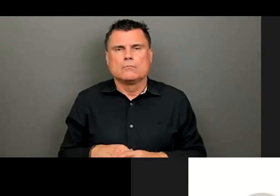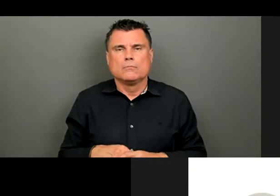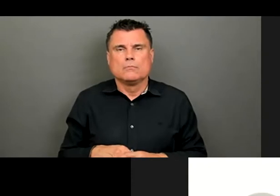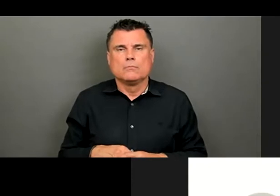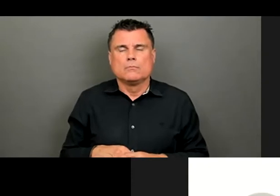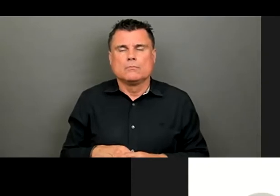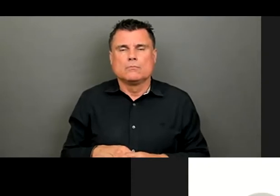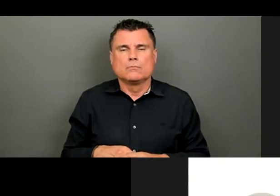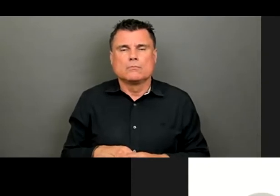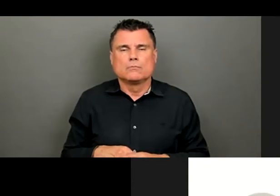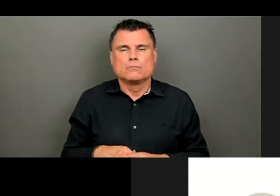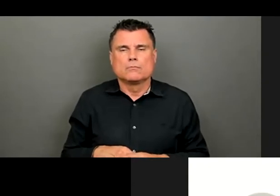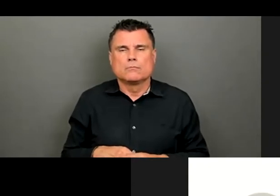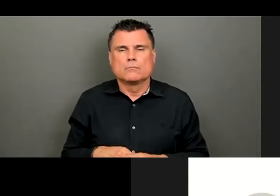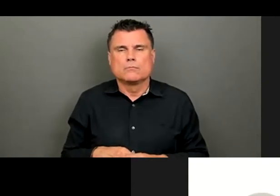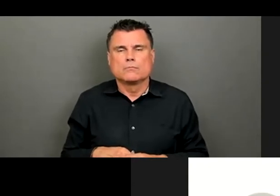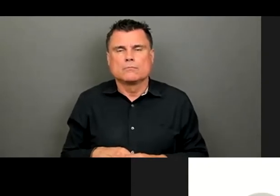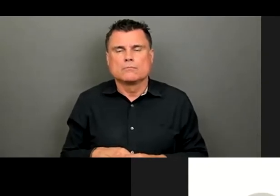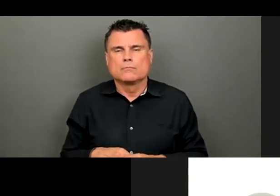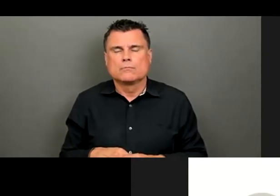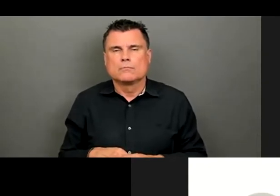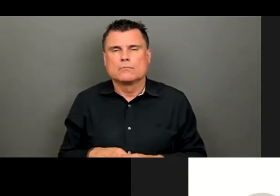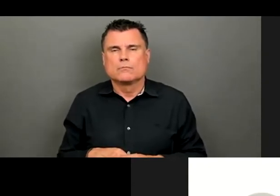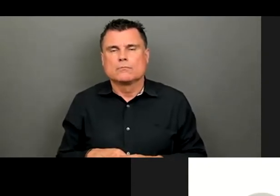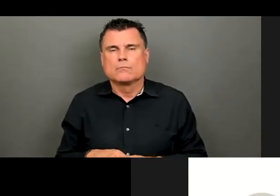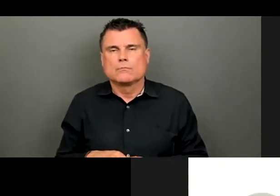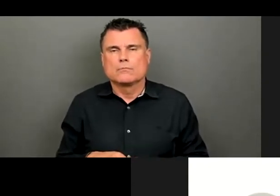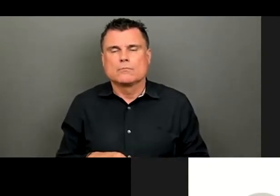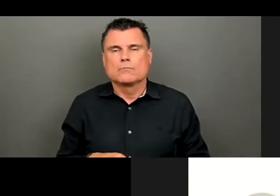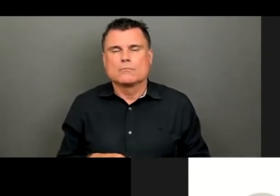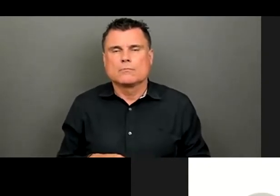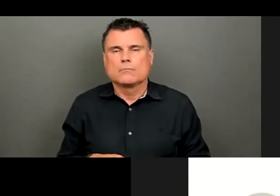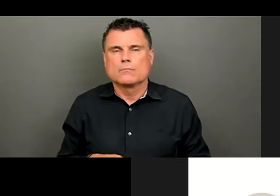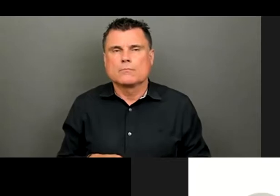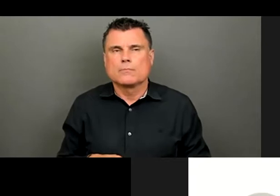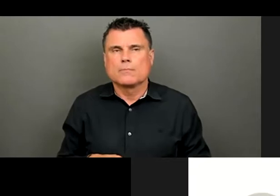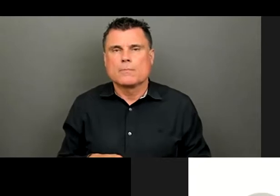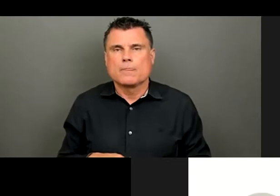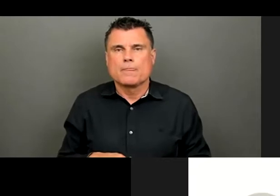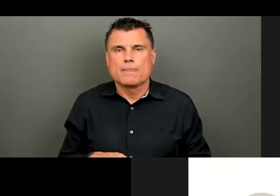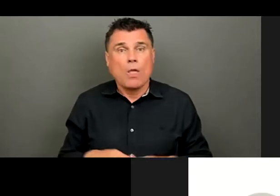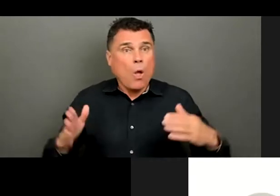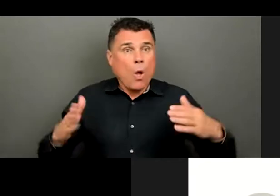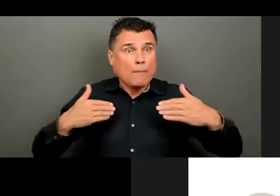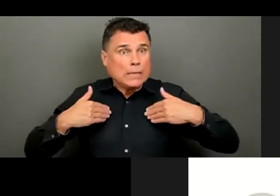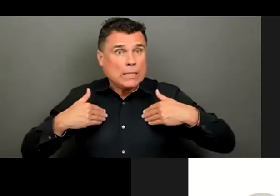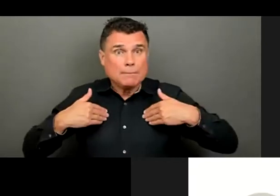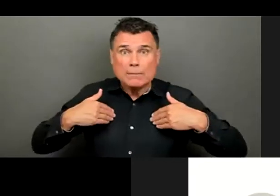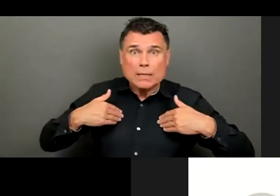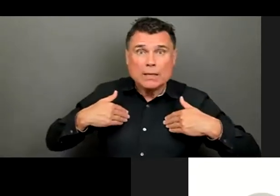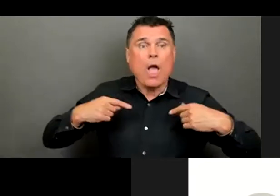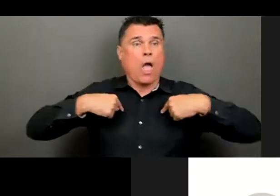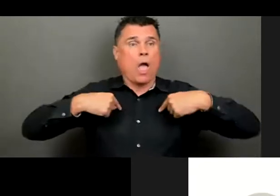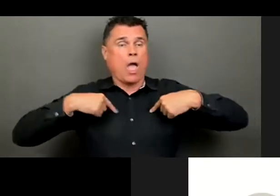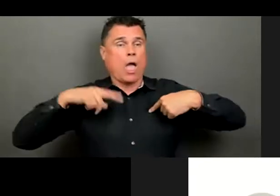Hello, is this over to me now? Yes, please. Thank you so much. Thanks to the organizers and for allowing